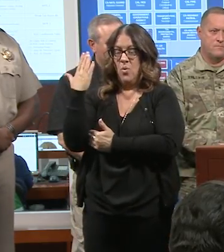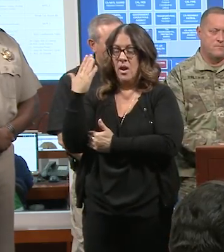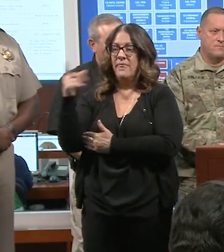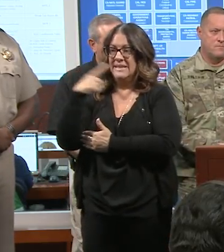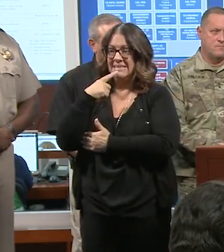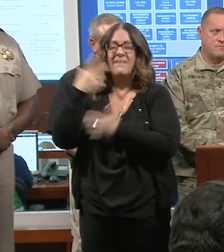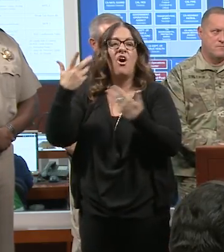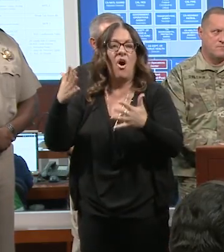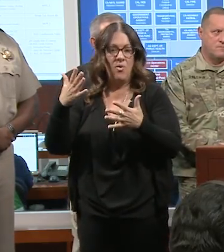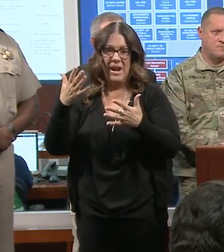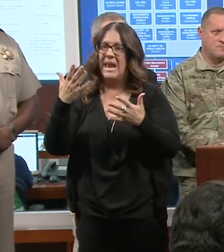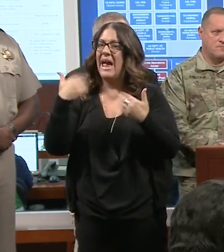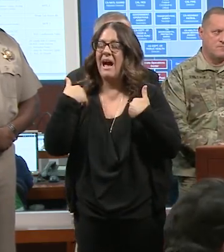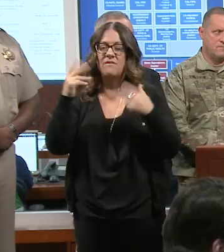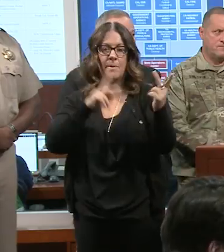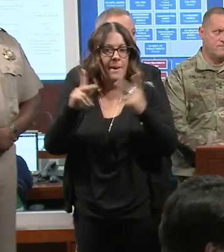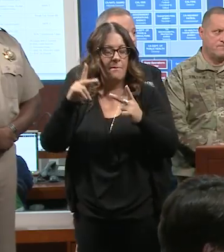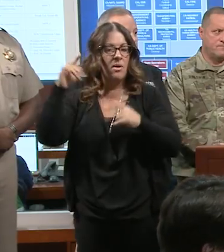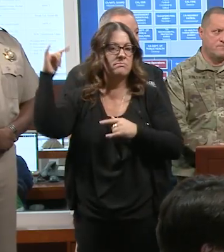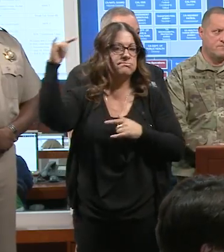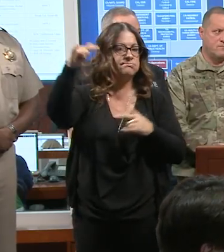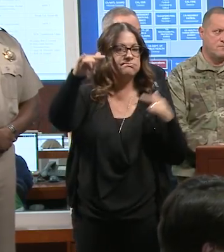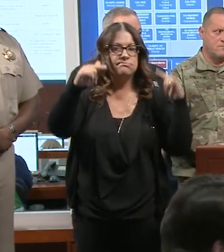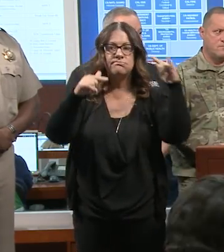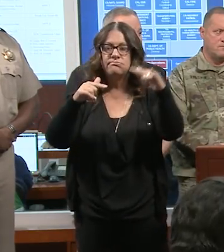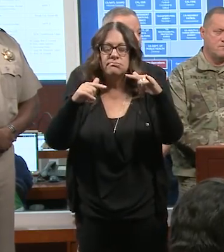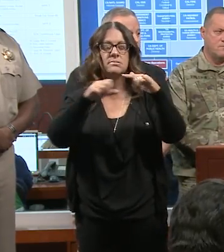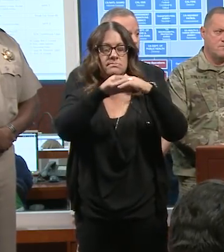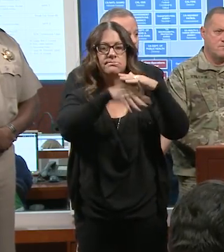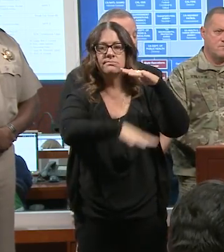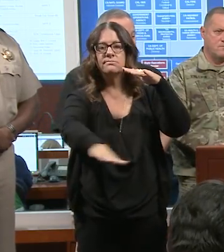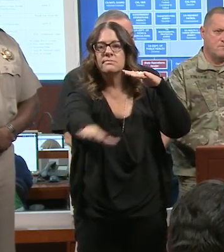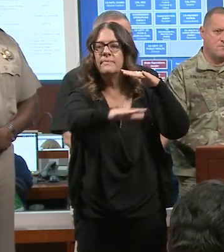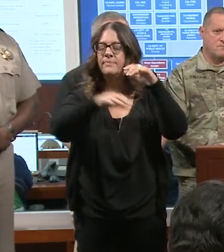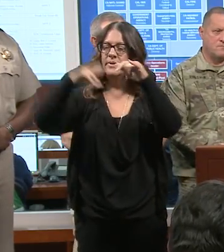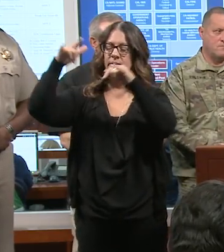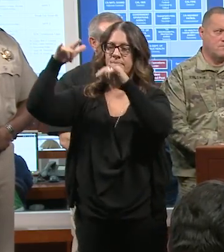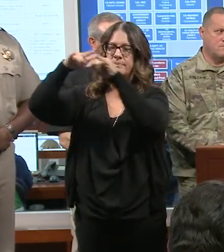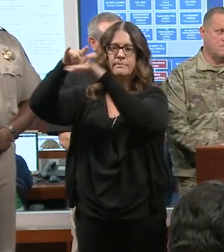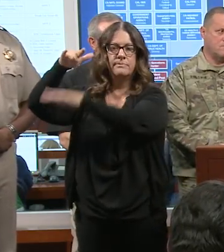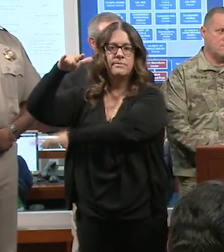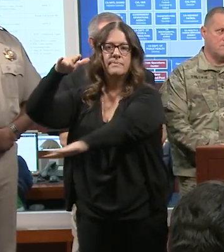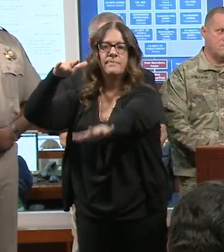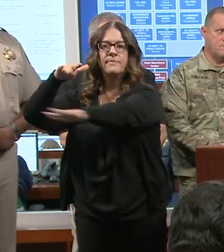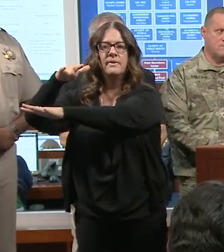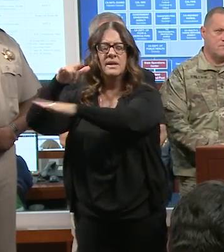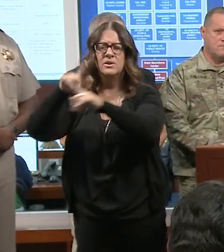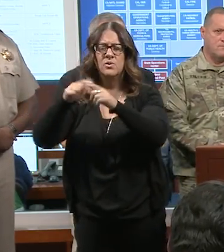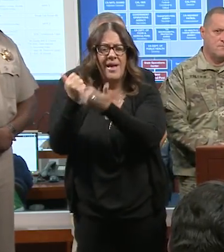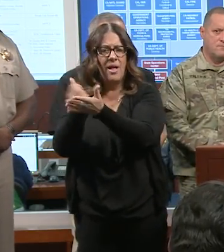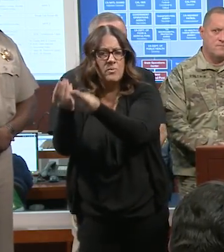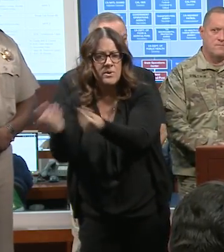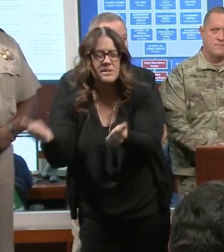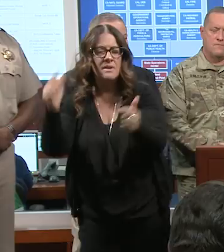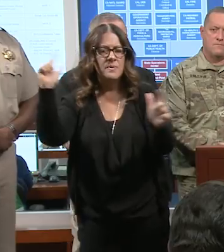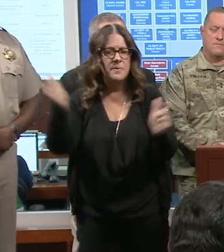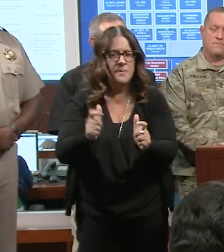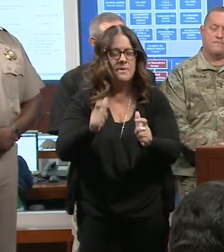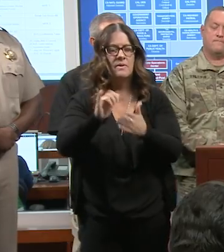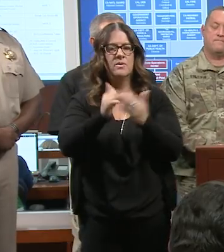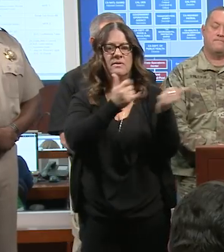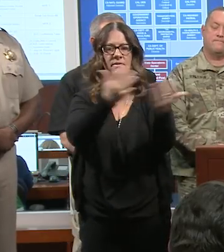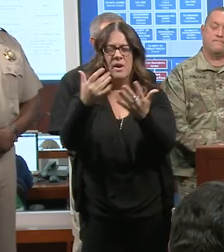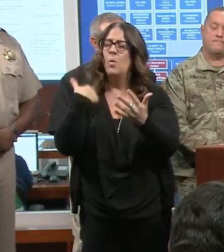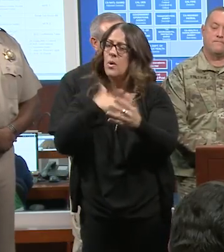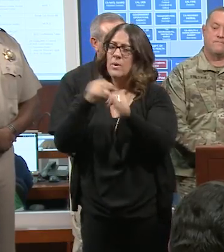And so they continue a very aggressive aerial assault across all of the incidents based on the needs of those incidents today, and that will continue for